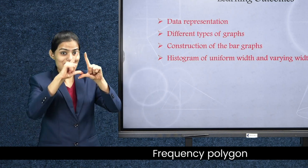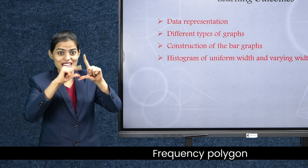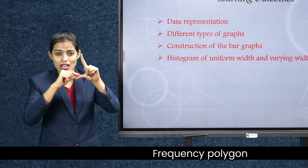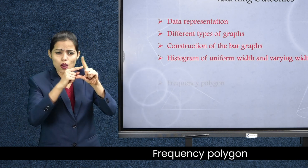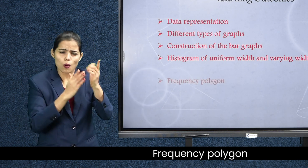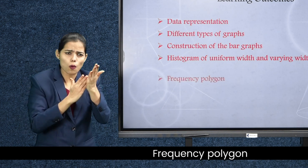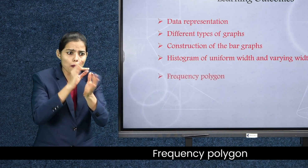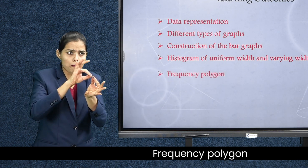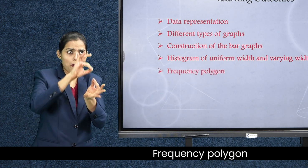frequency polygon.